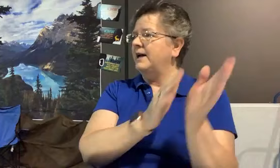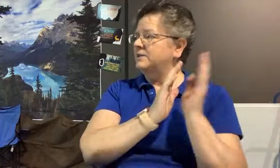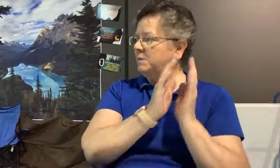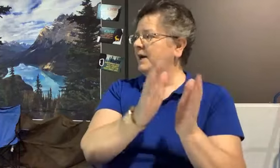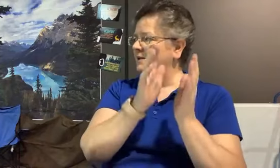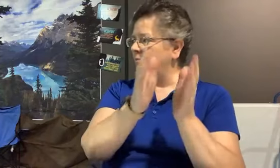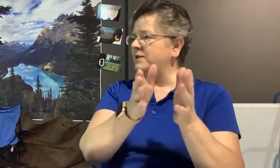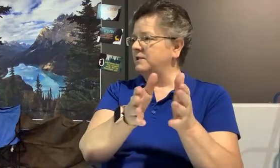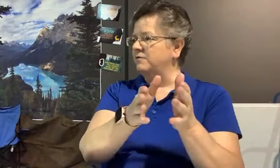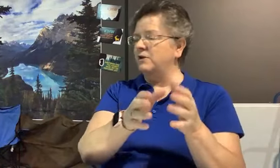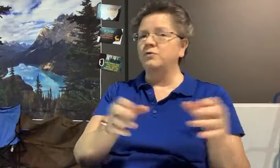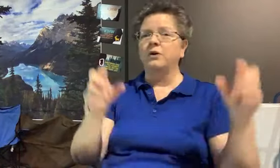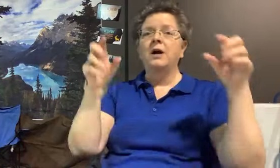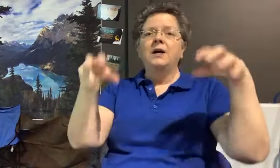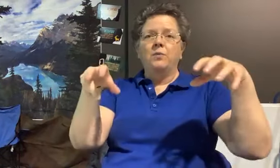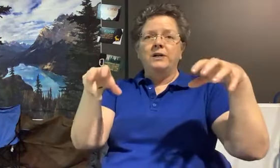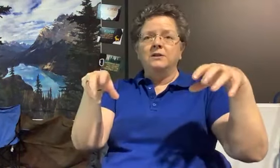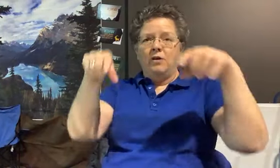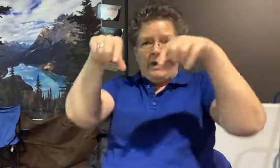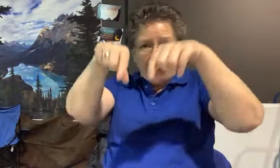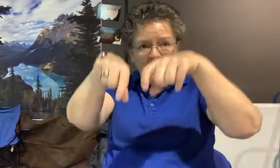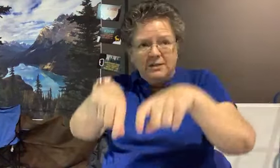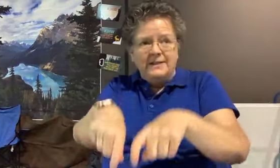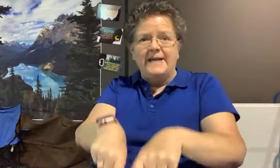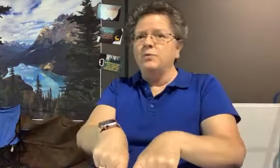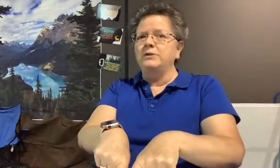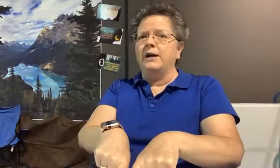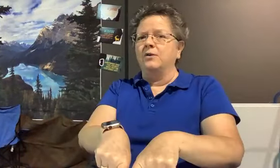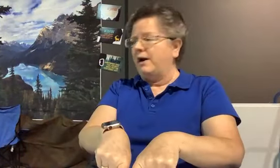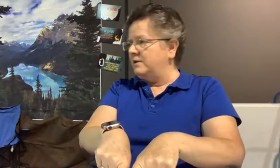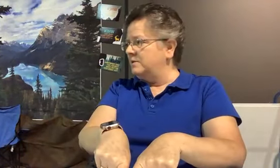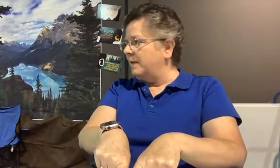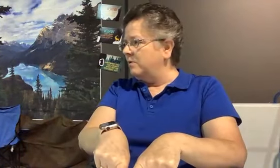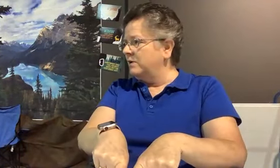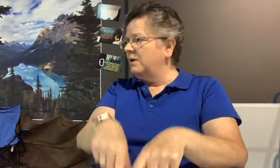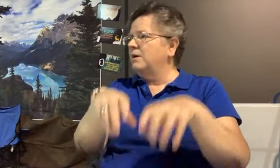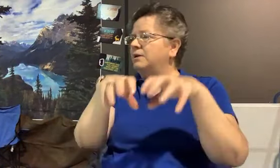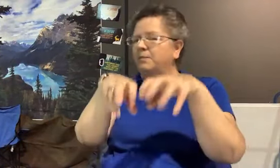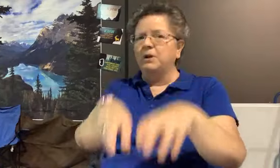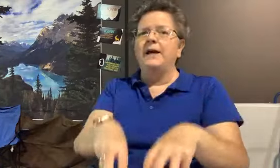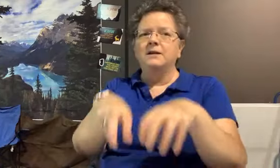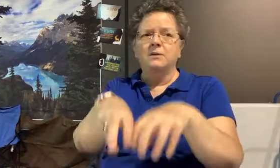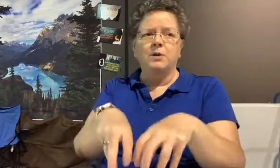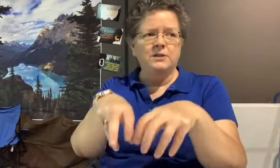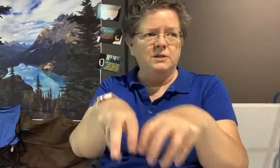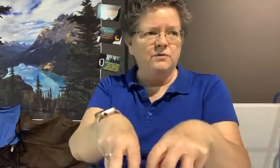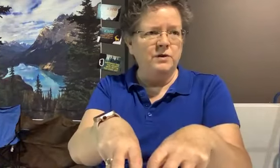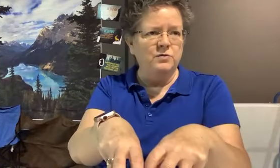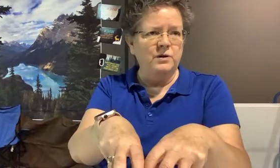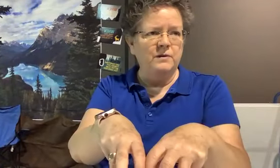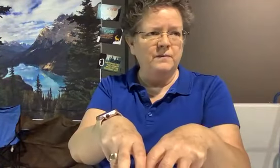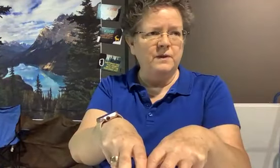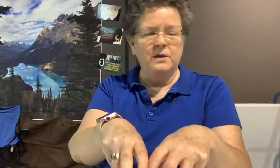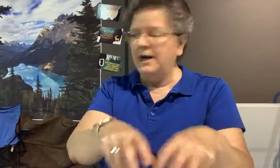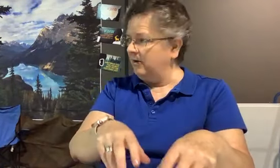a plan and blessings for Israel. And we need to know that because that's what Zechariah is about, the plan and the blessings for Israel. Now,